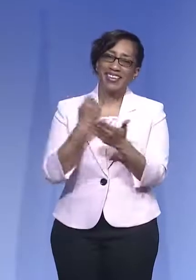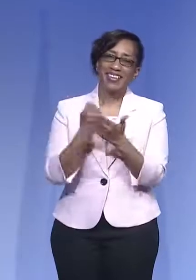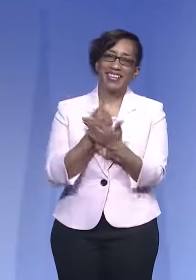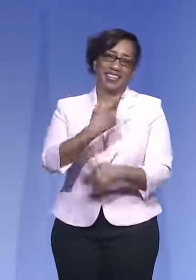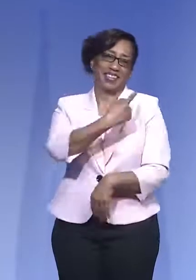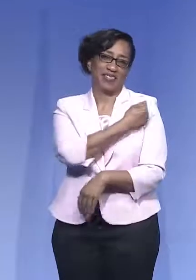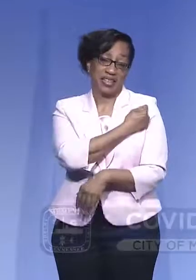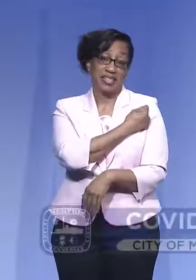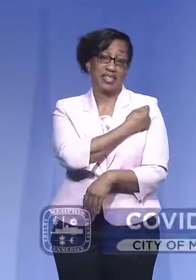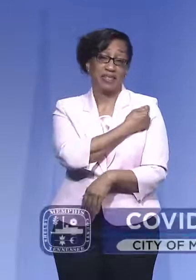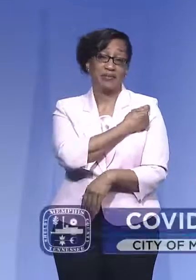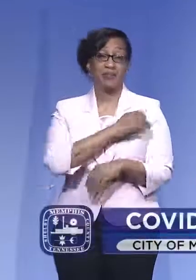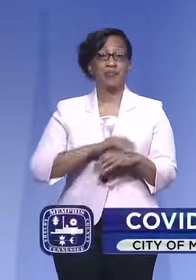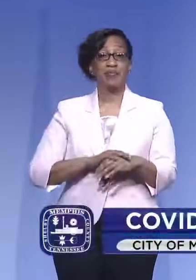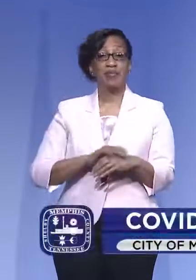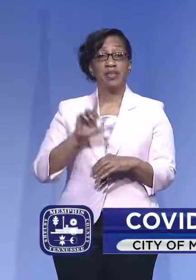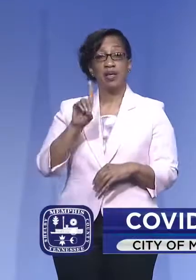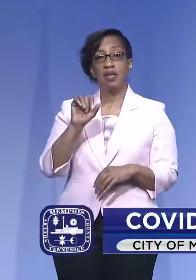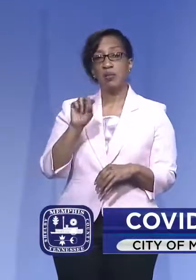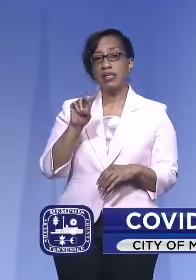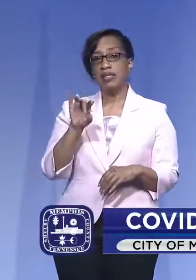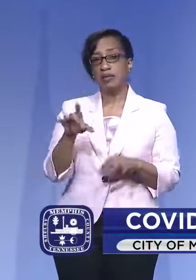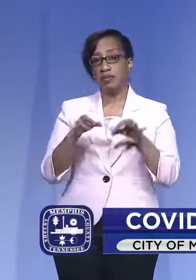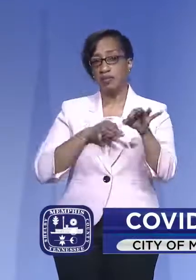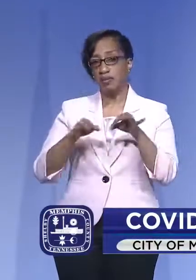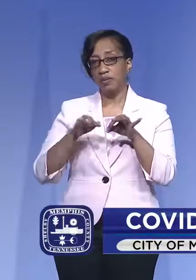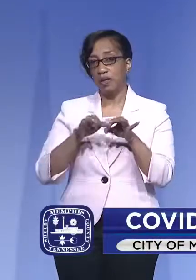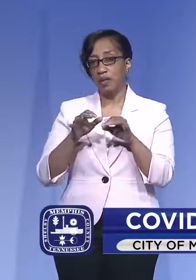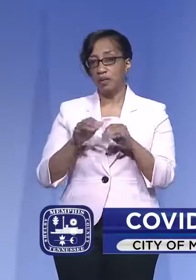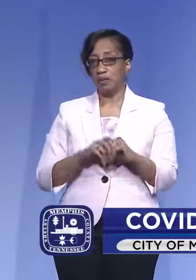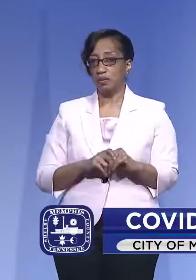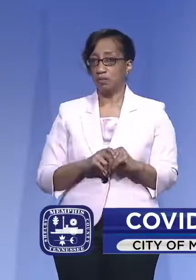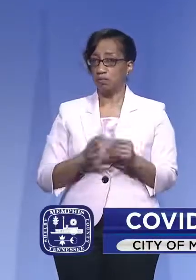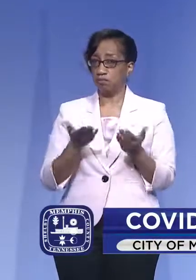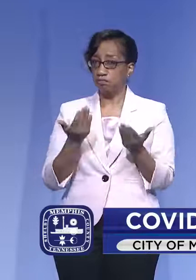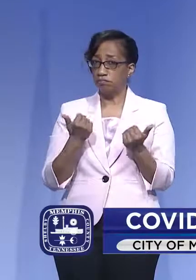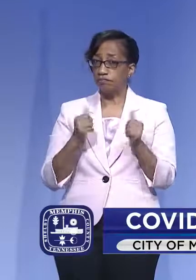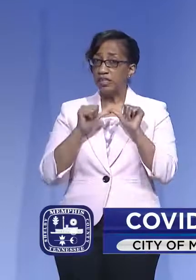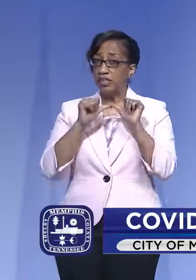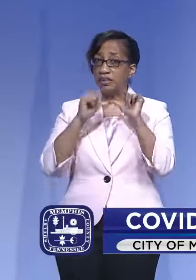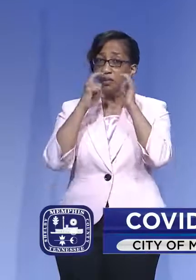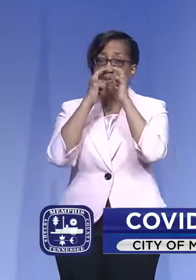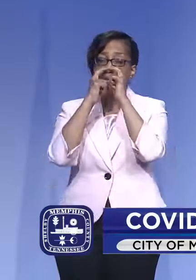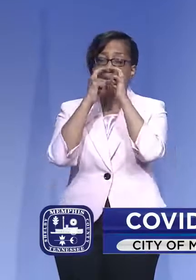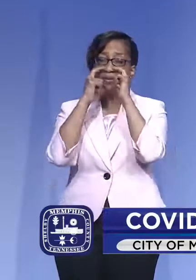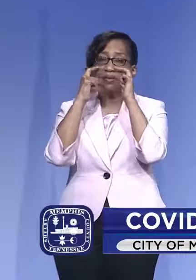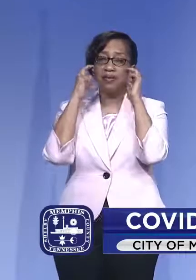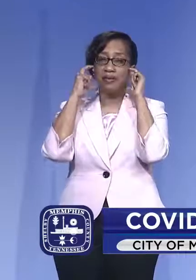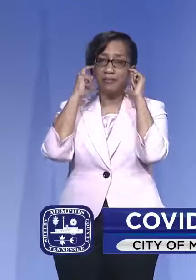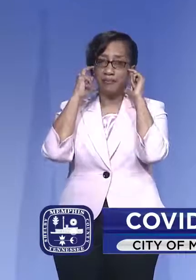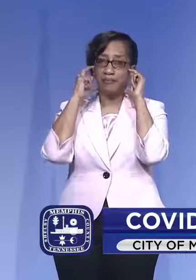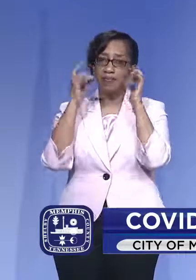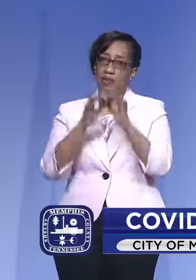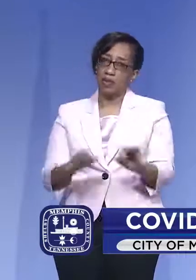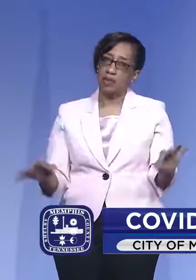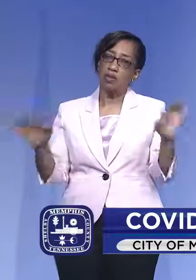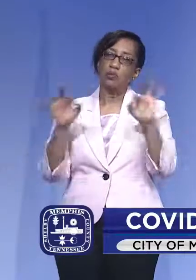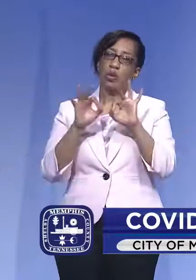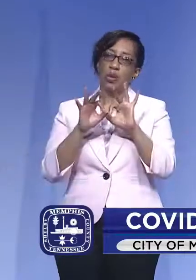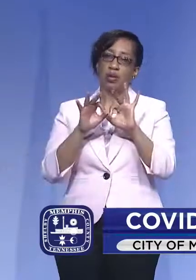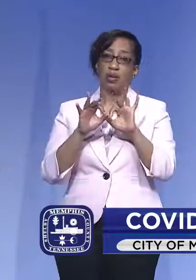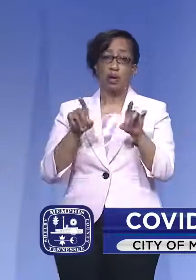vaccine. As David said, we encourage folks to continue to wear masks and do the right thing, make the right personal